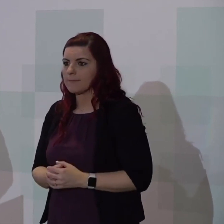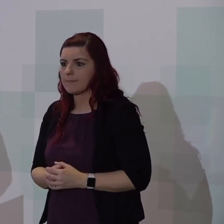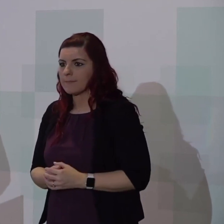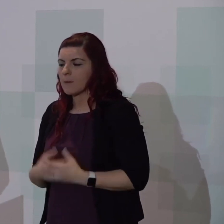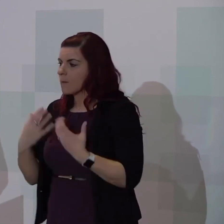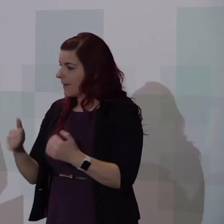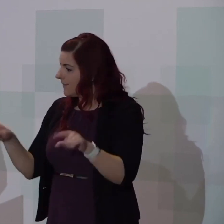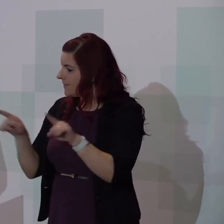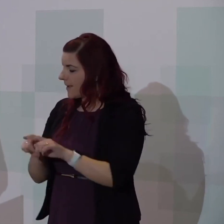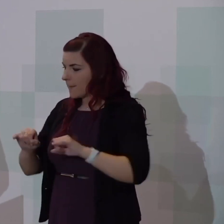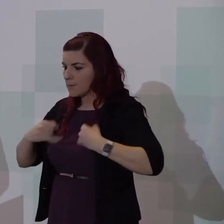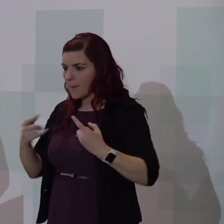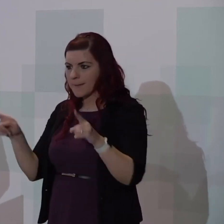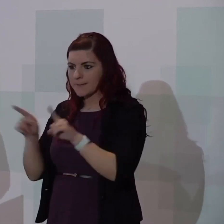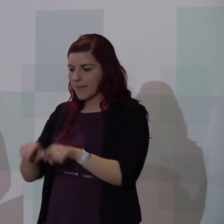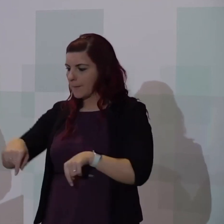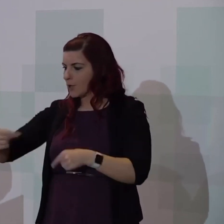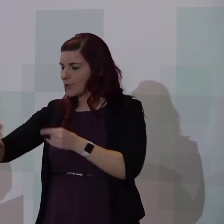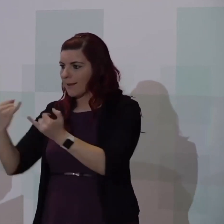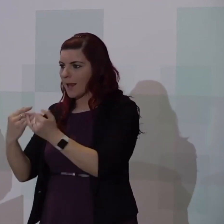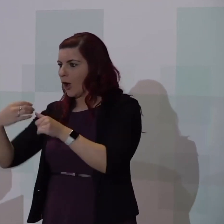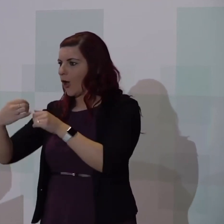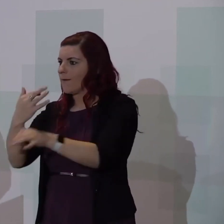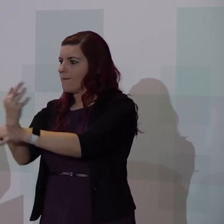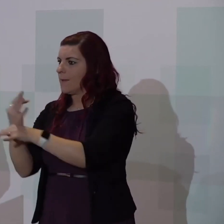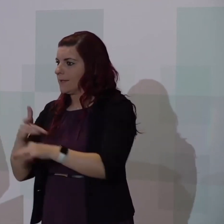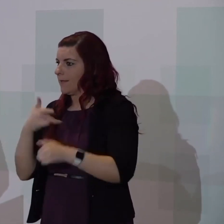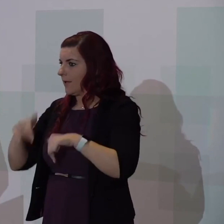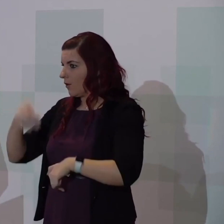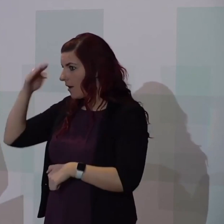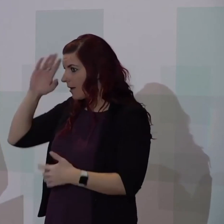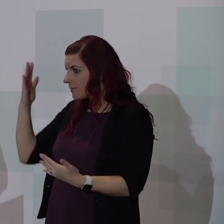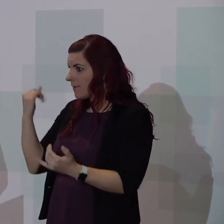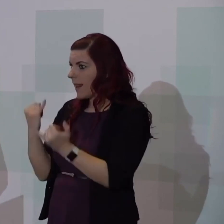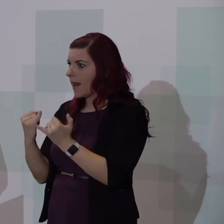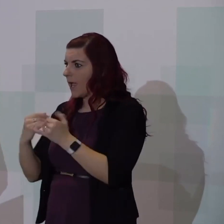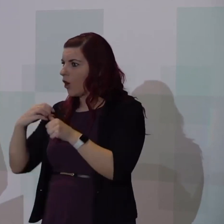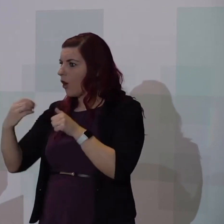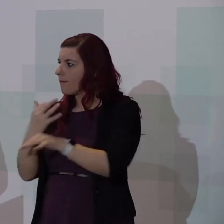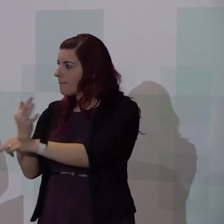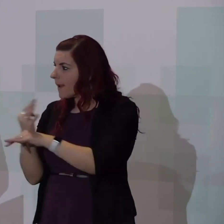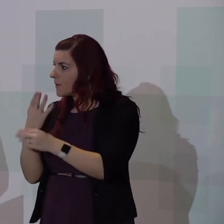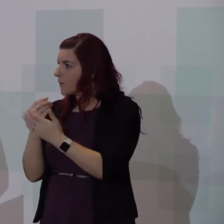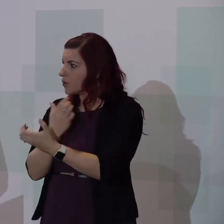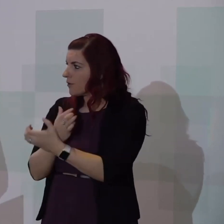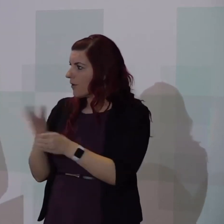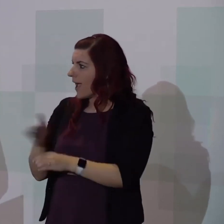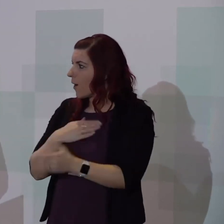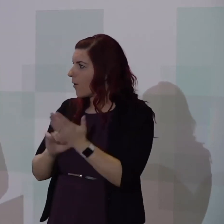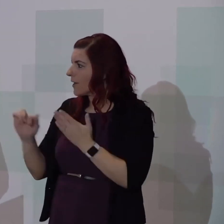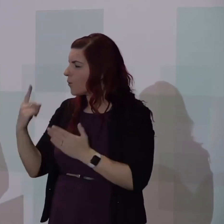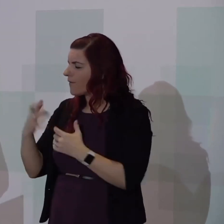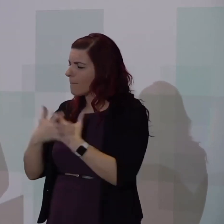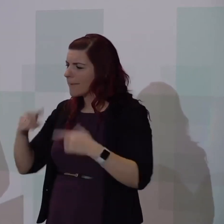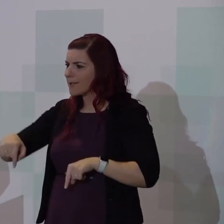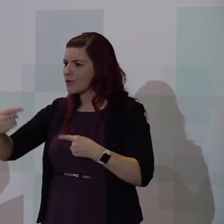the same joys and the same challenges as other families living in Ireland today. Like other families with children our age, one of our biggest